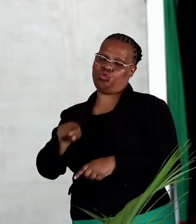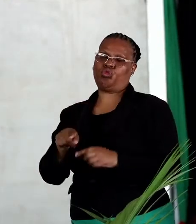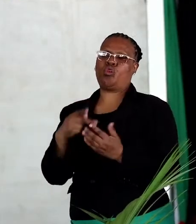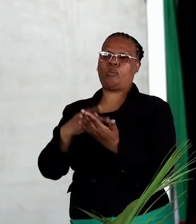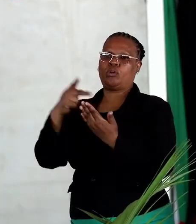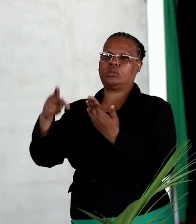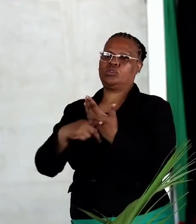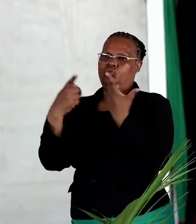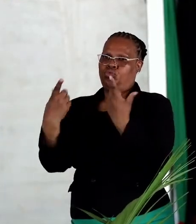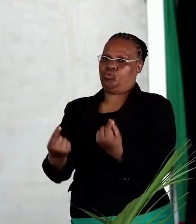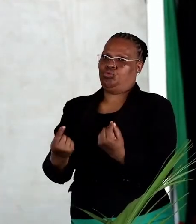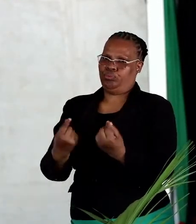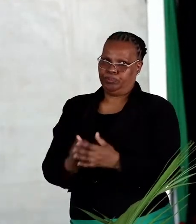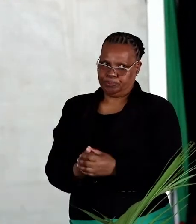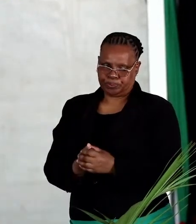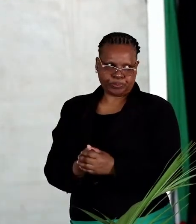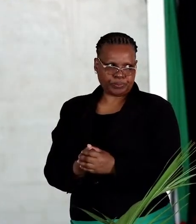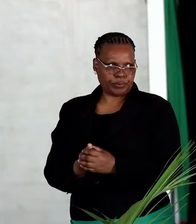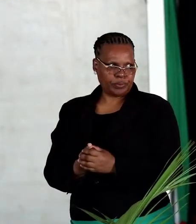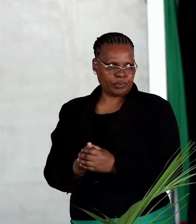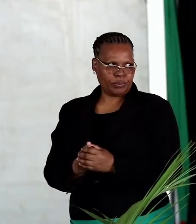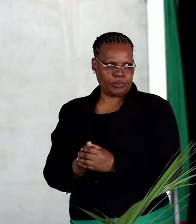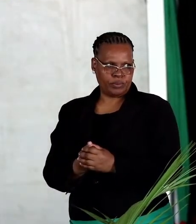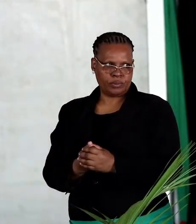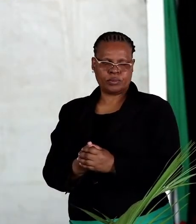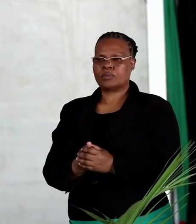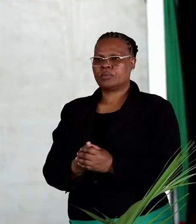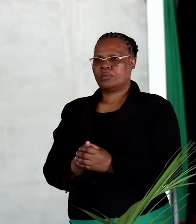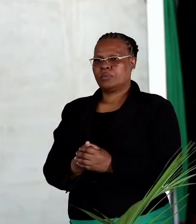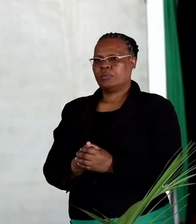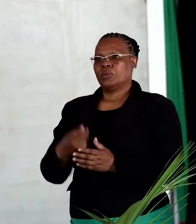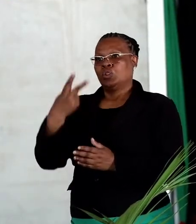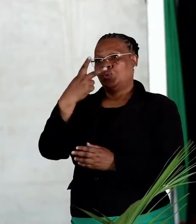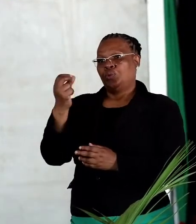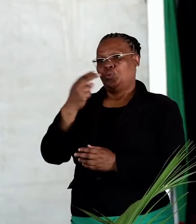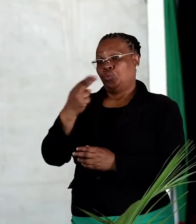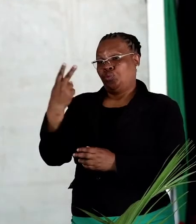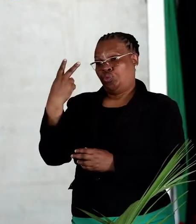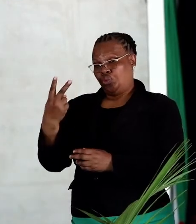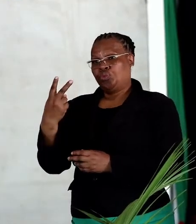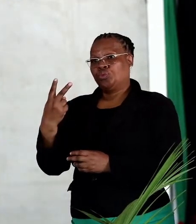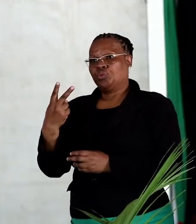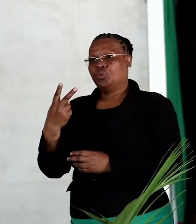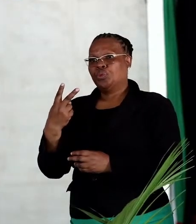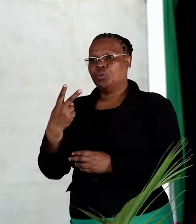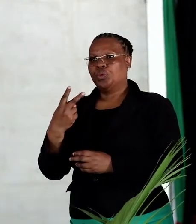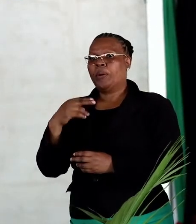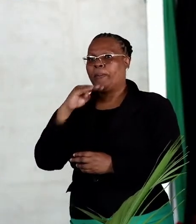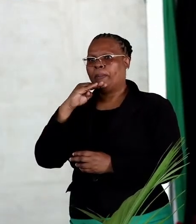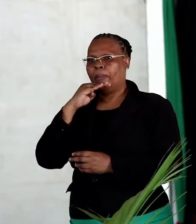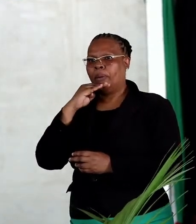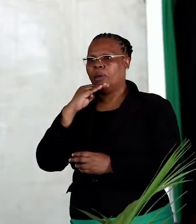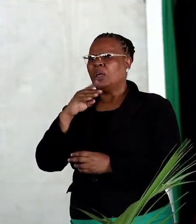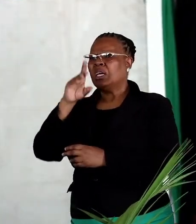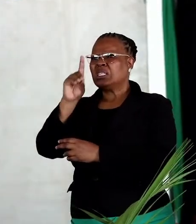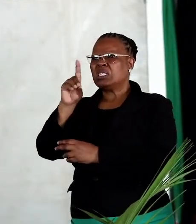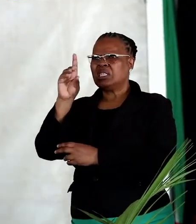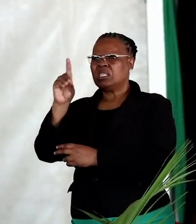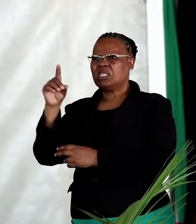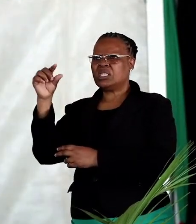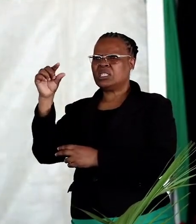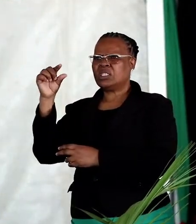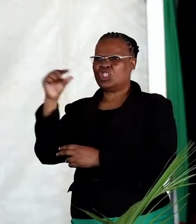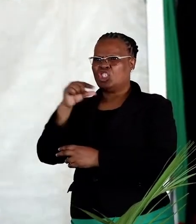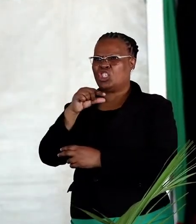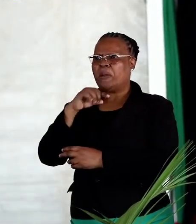2022, we had a preparatory task team which was led kula office ka DDG kama Musokutu. It